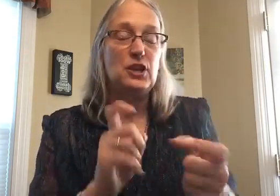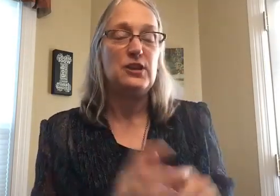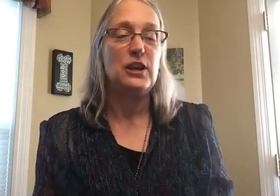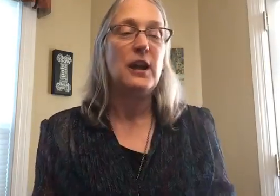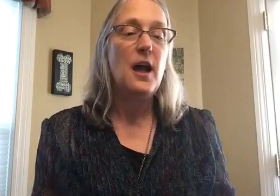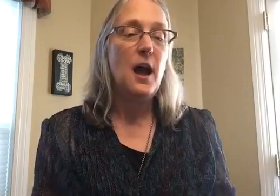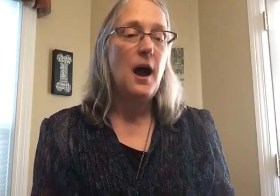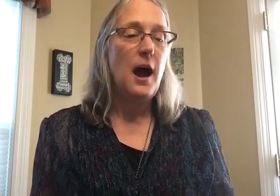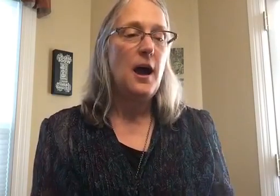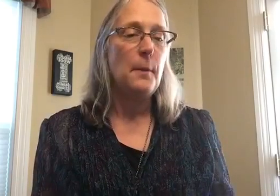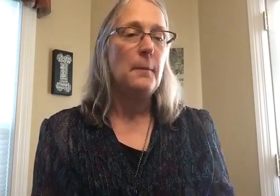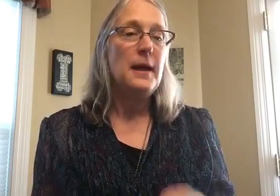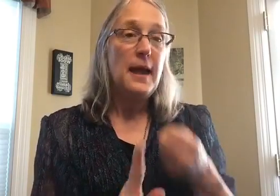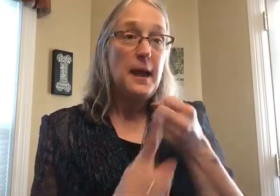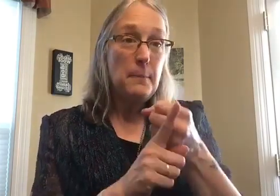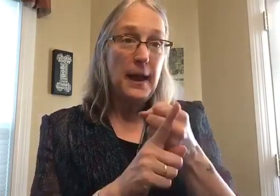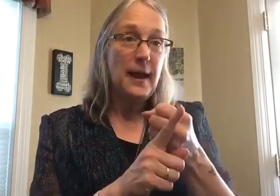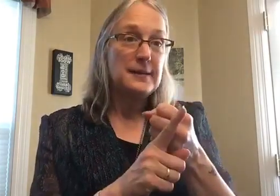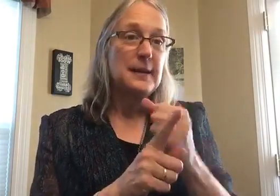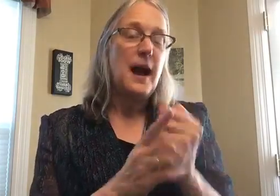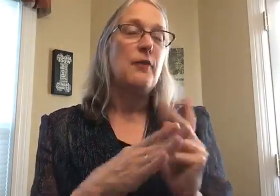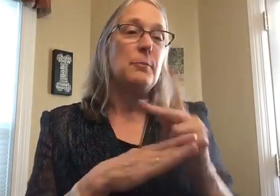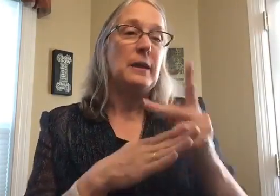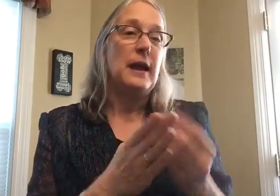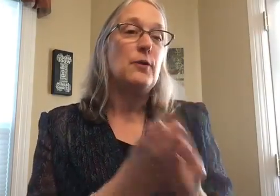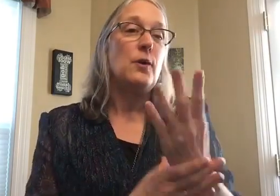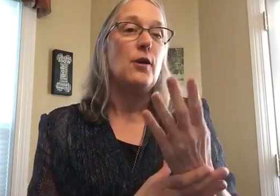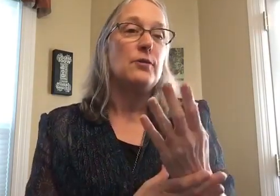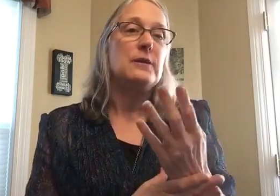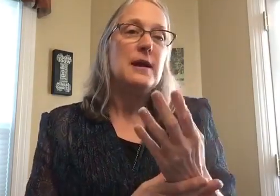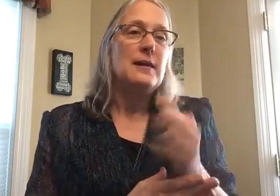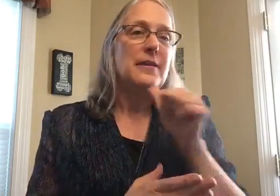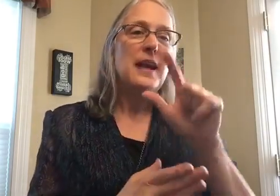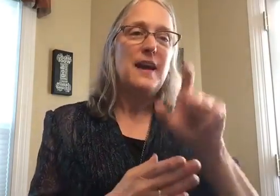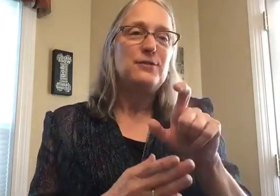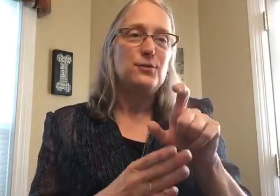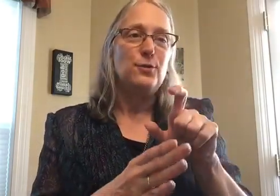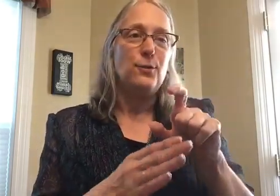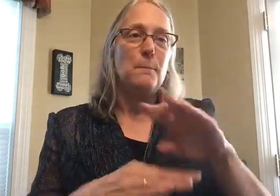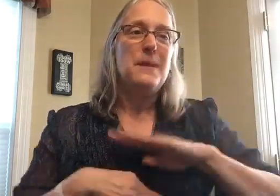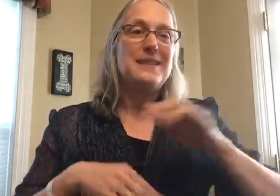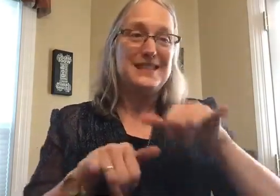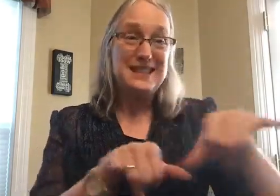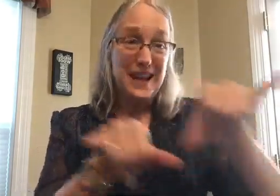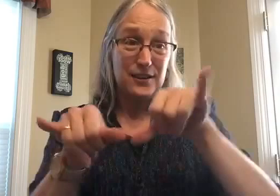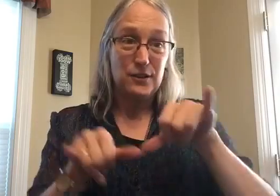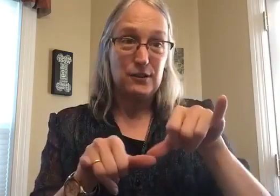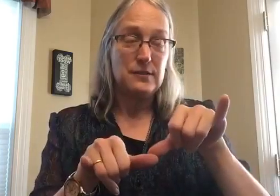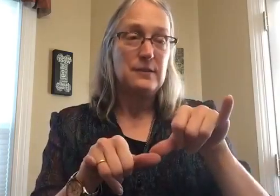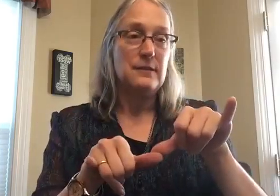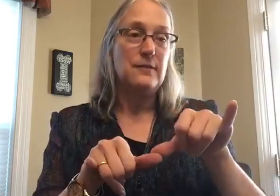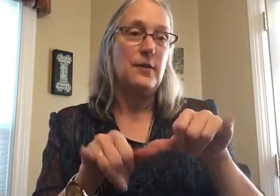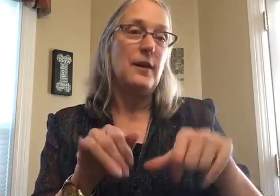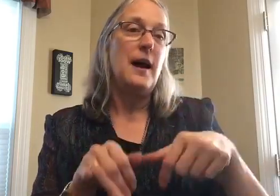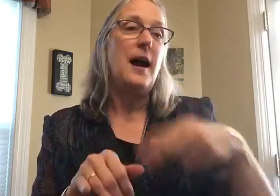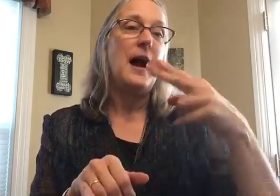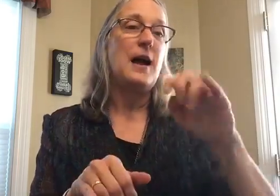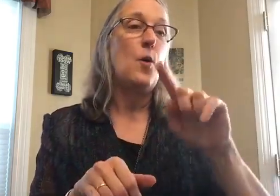changing, impacts how the plant grows. Now they have to meet the standards for the high